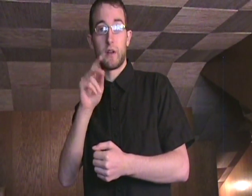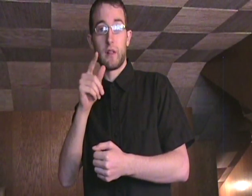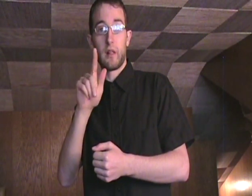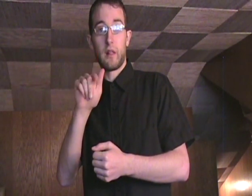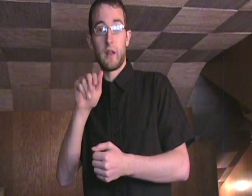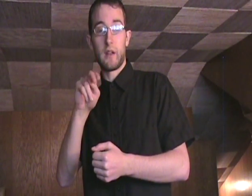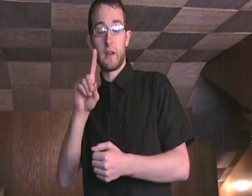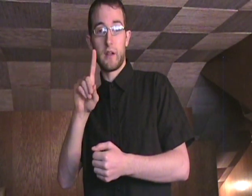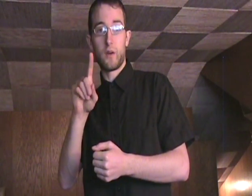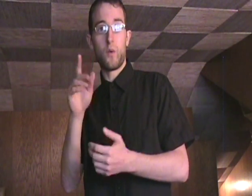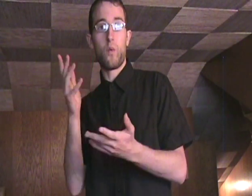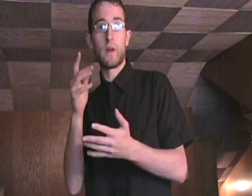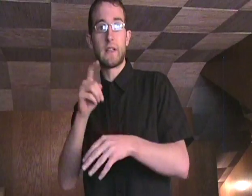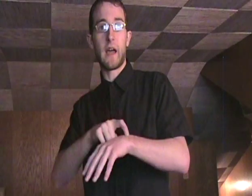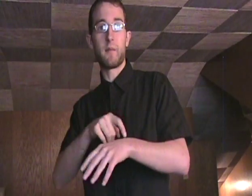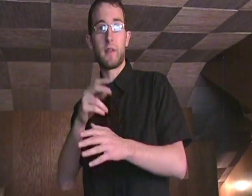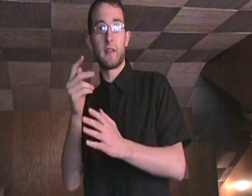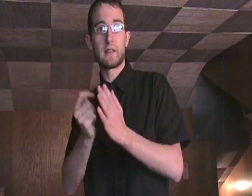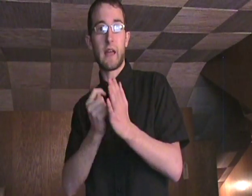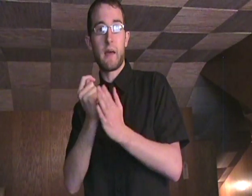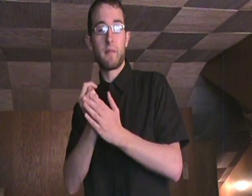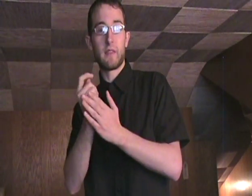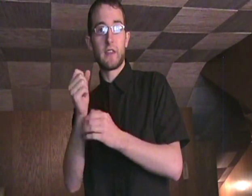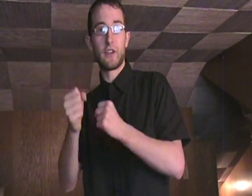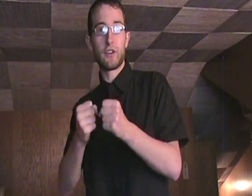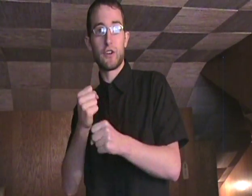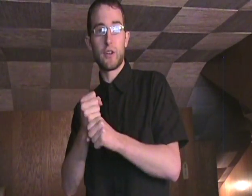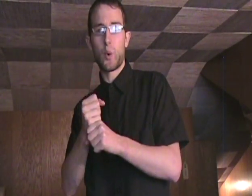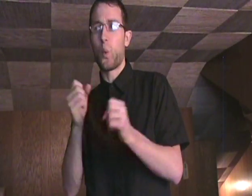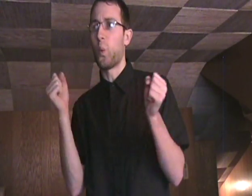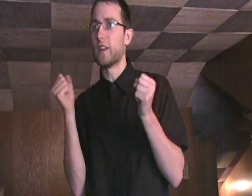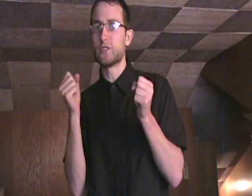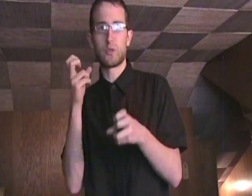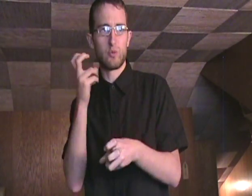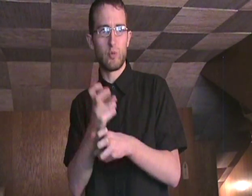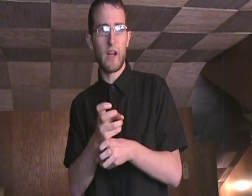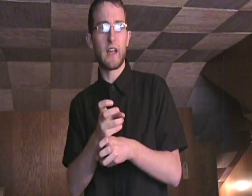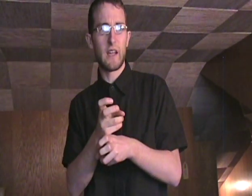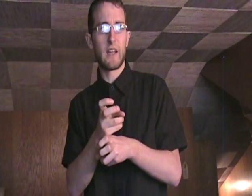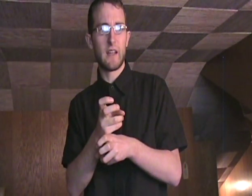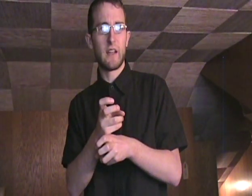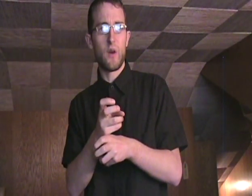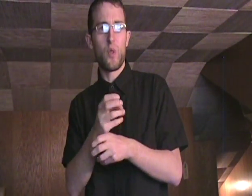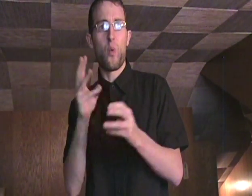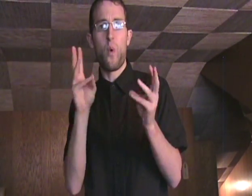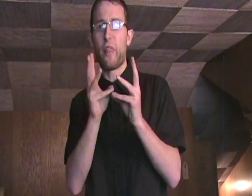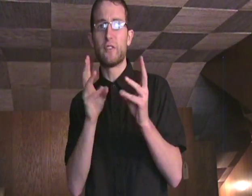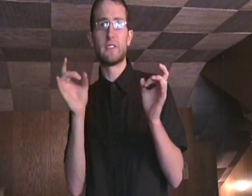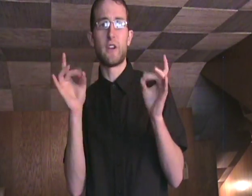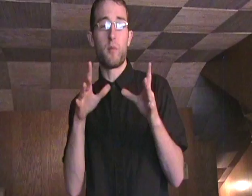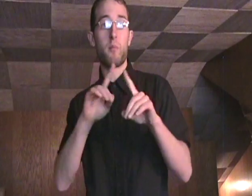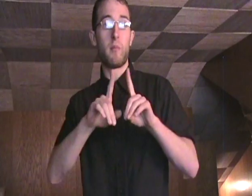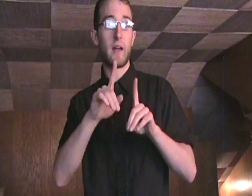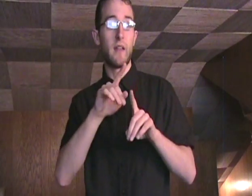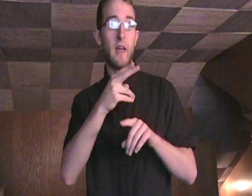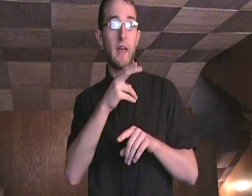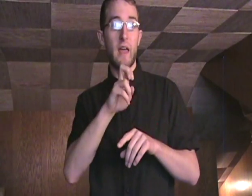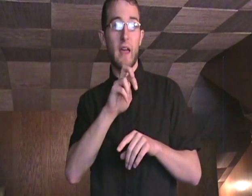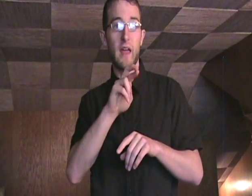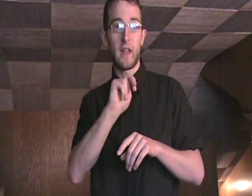only rough terrain to get over, but now they've got bad weather to deal with. But he's very speedy. He gets those cannons down to